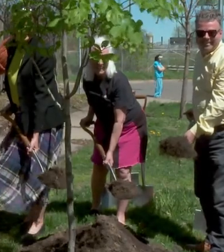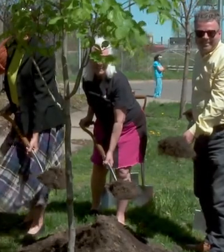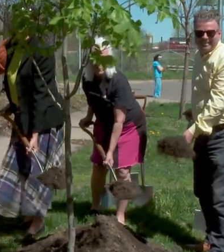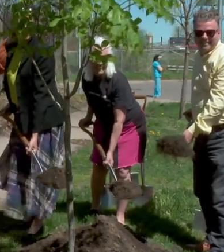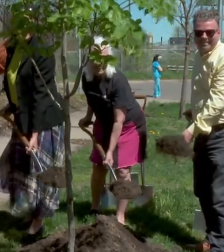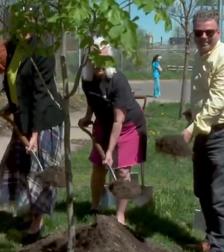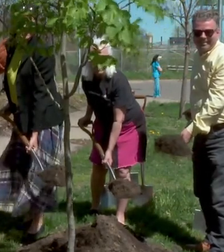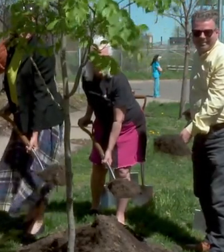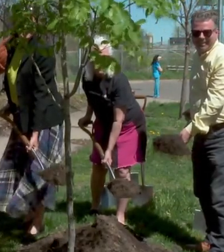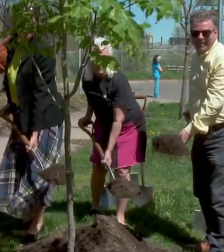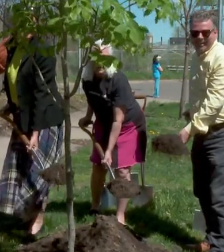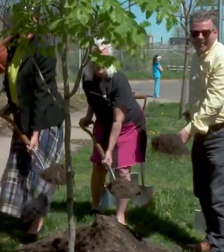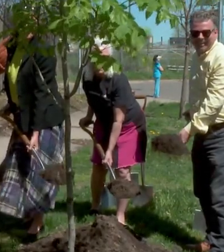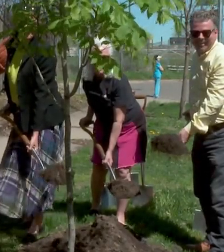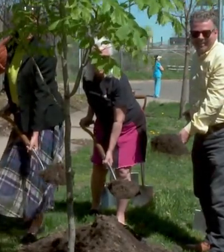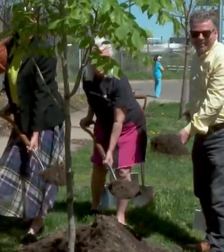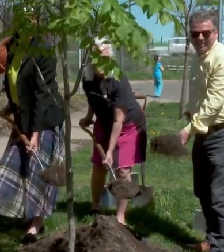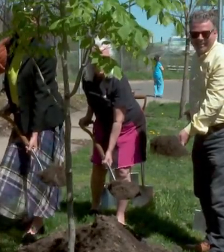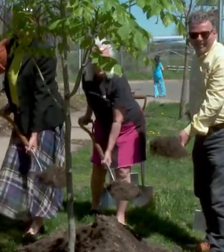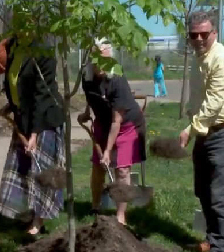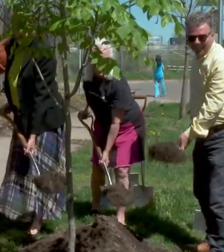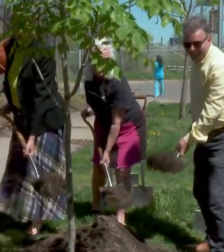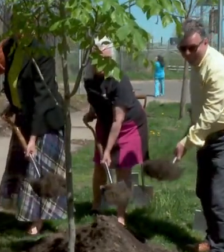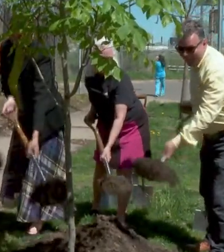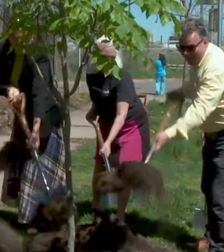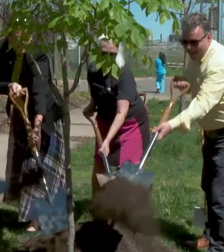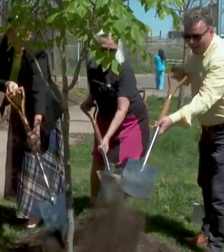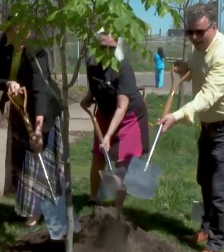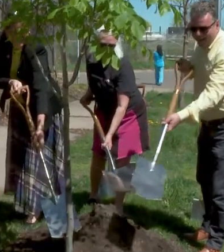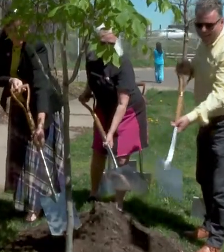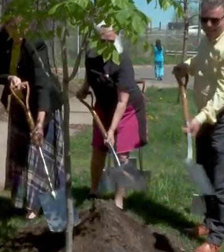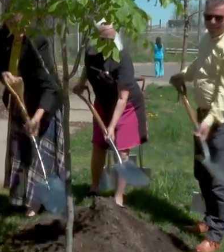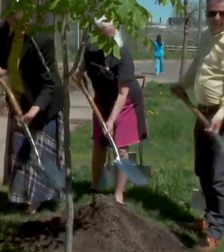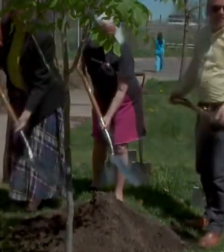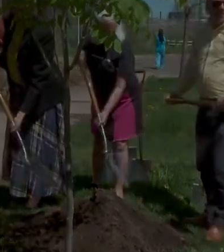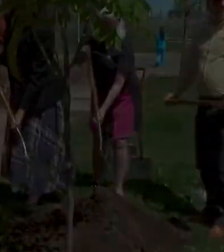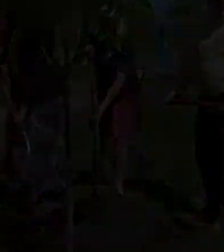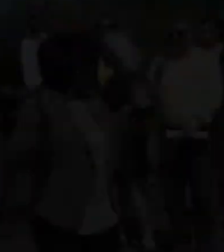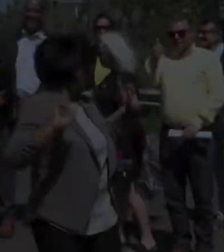on my back. Yeah, yeah. 1, 2, 3, toss.